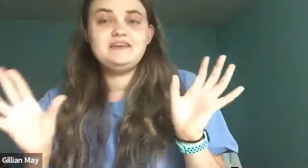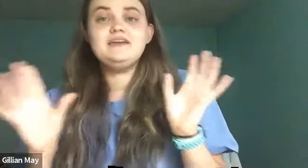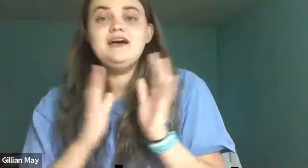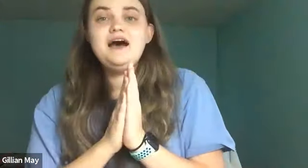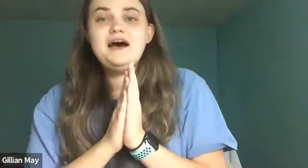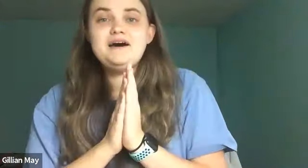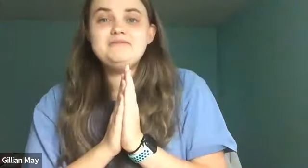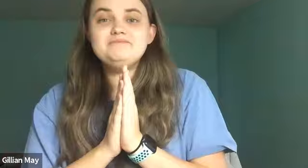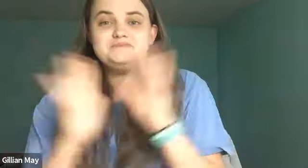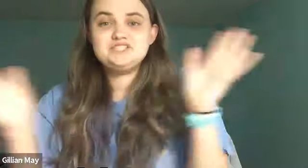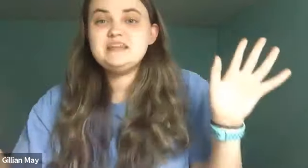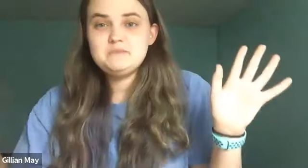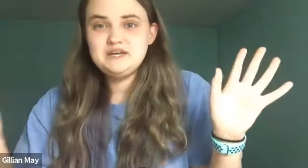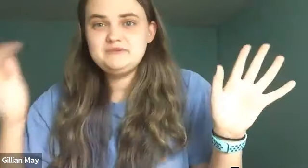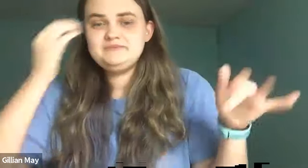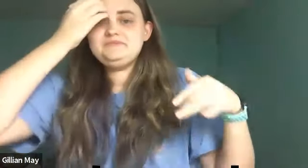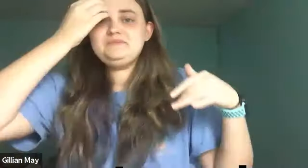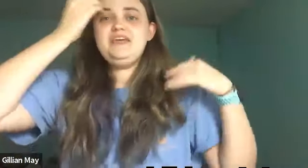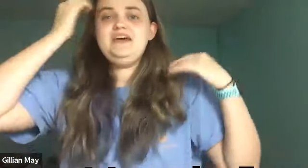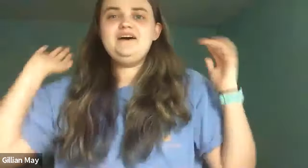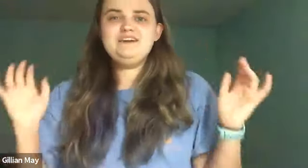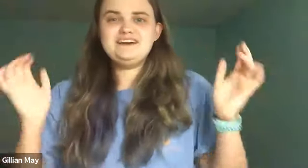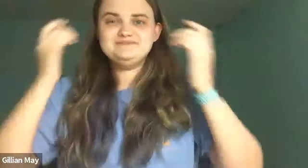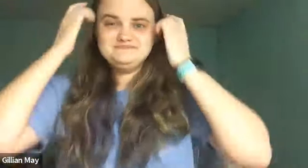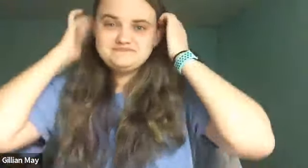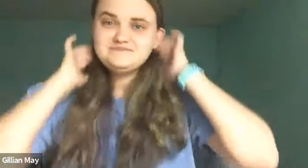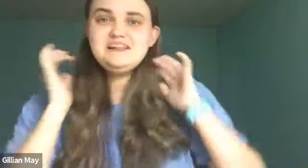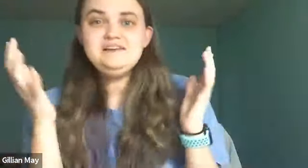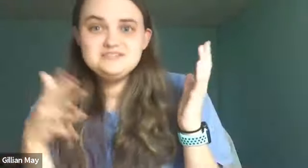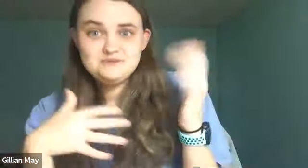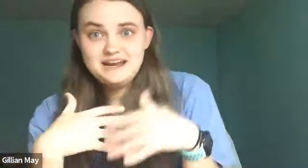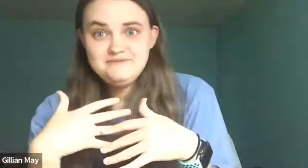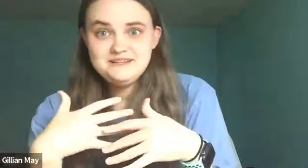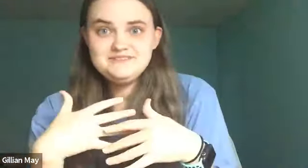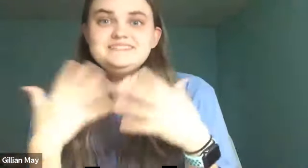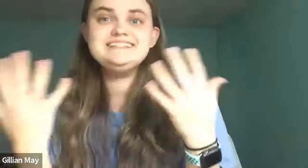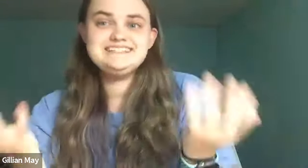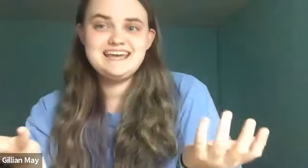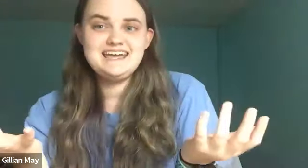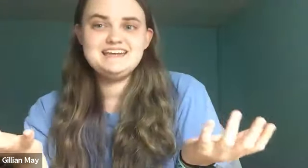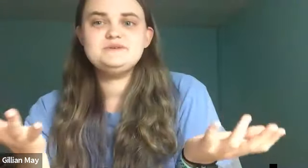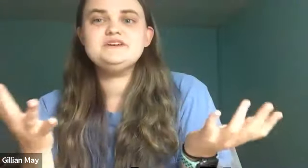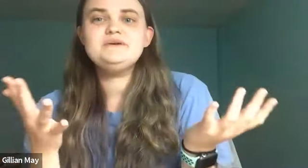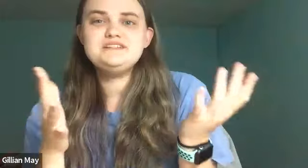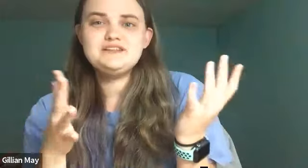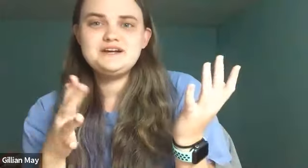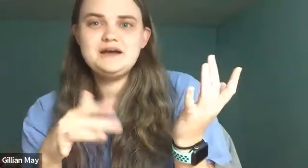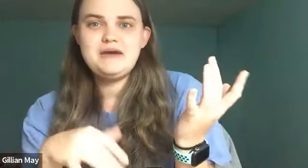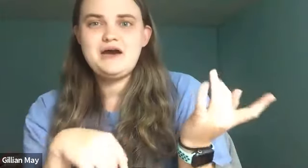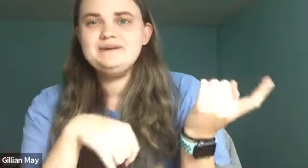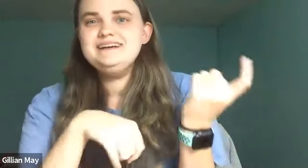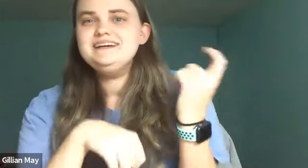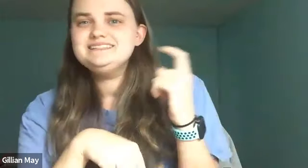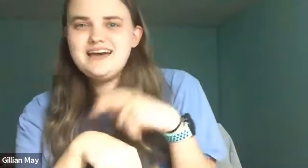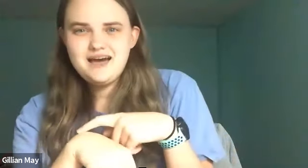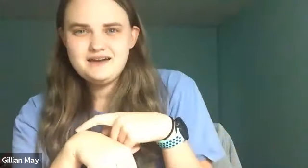thing. But just let me know. Okay, so what I have planned for today is we are going to learn about